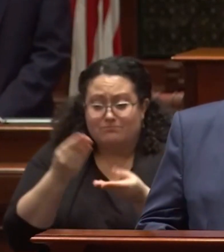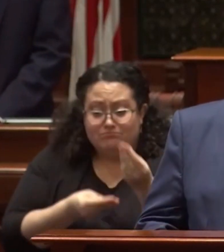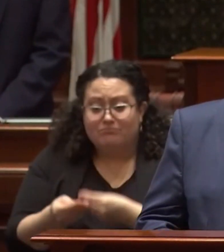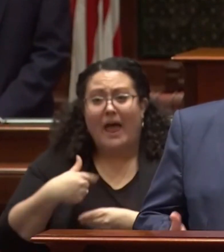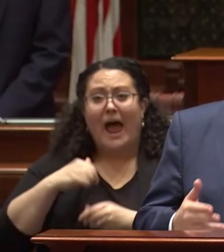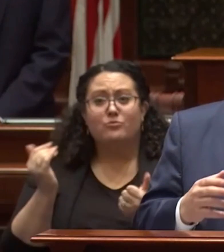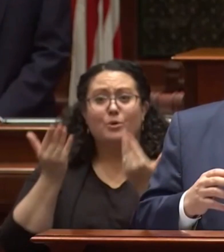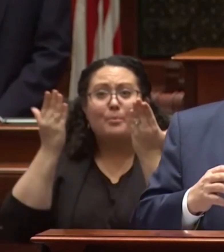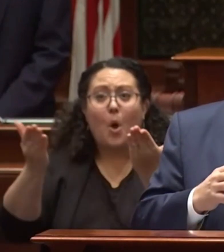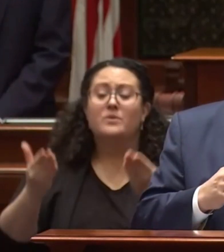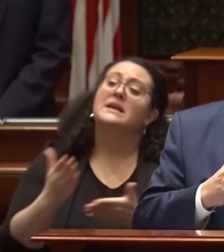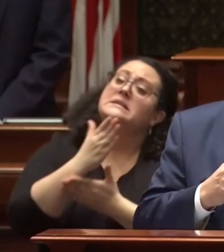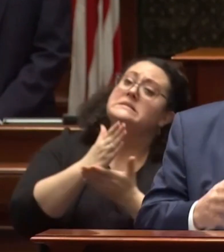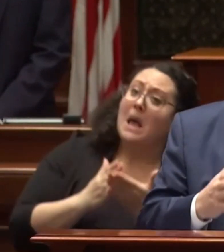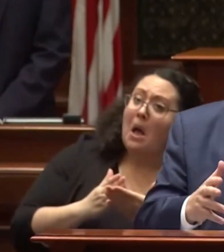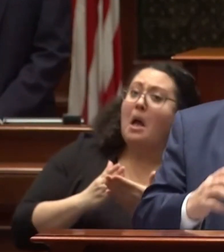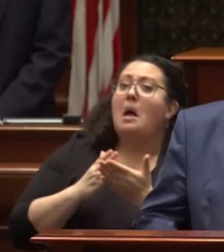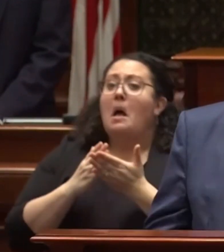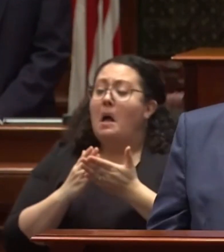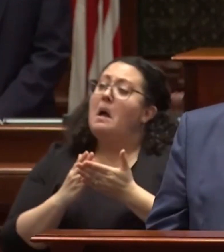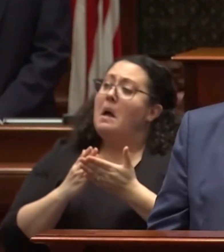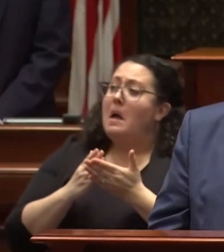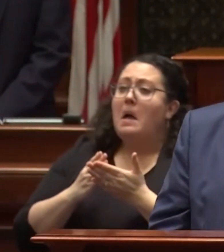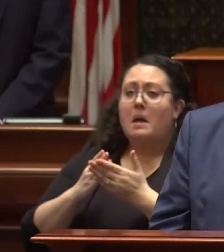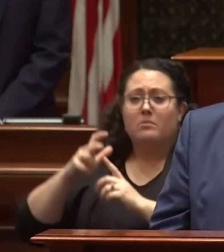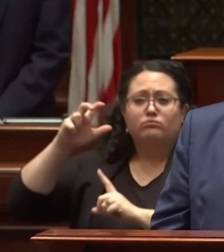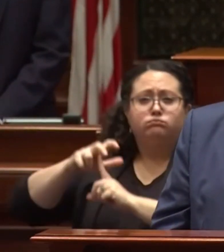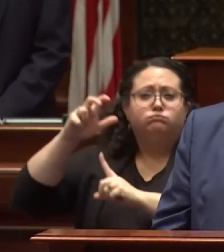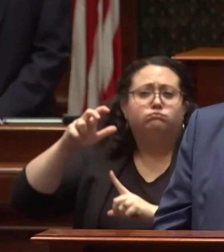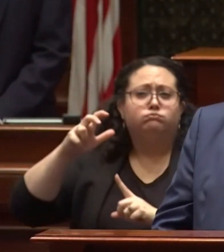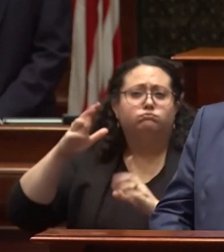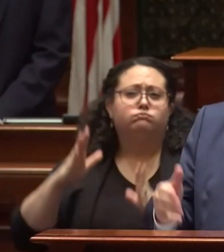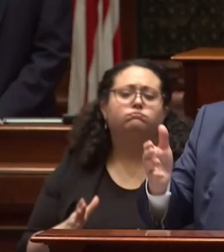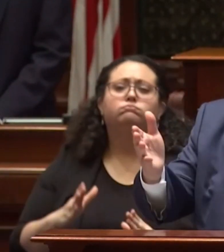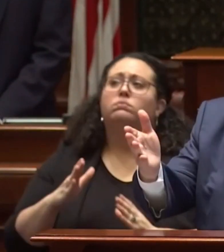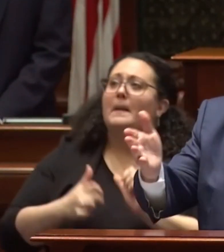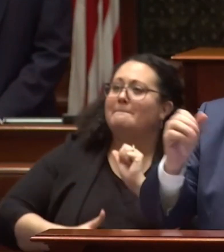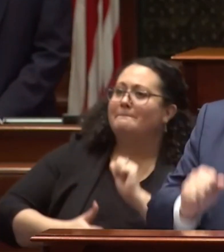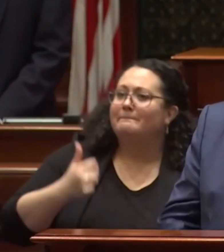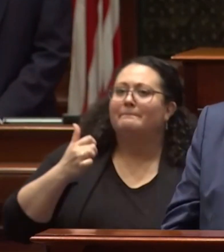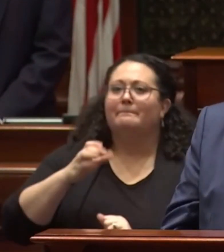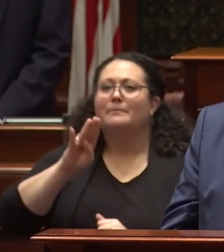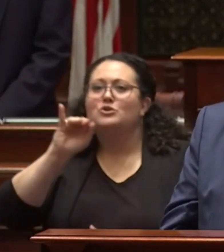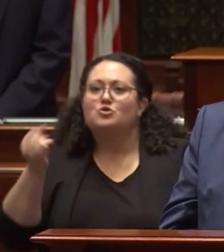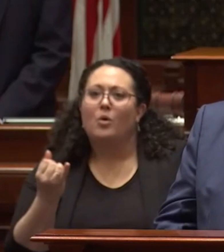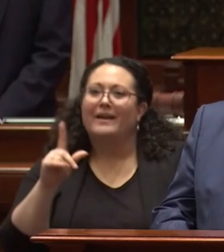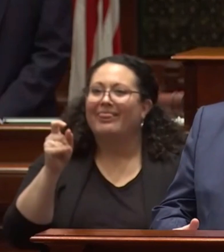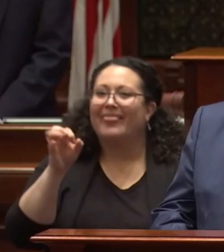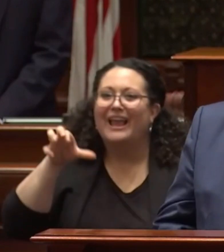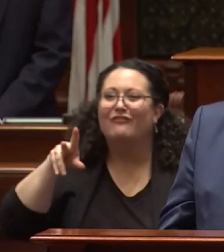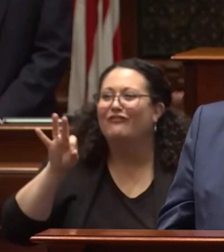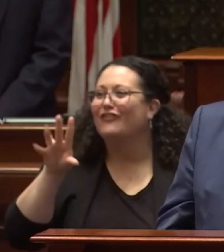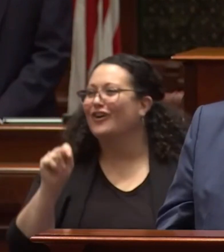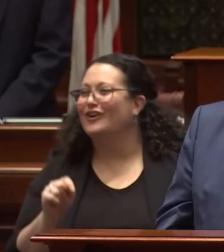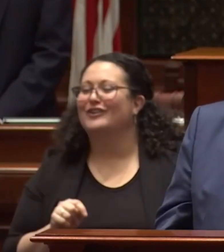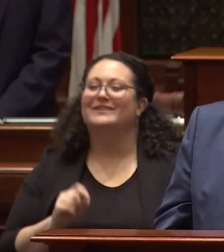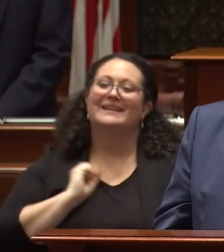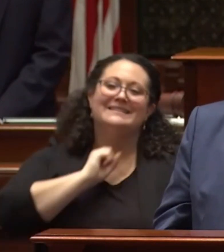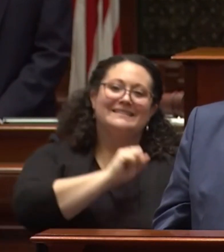proposed. There have been some standout champions among you, like Majority Leader Lightford and